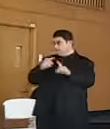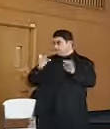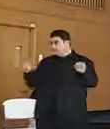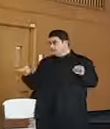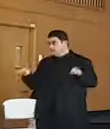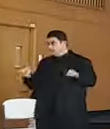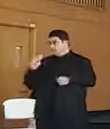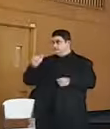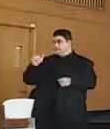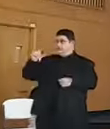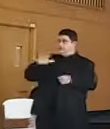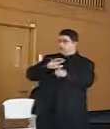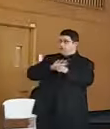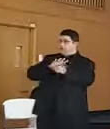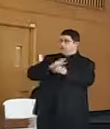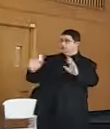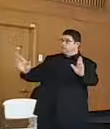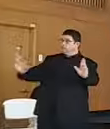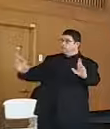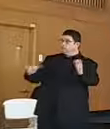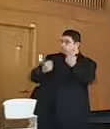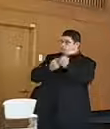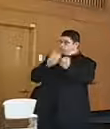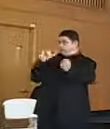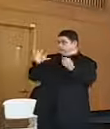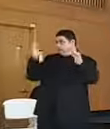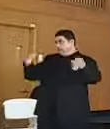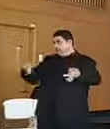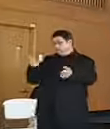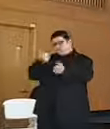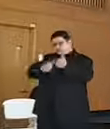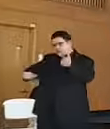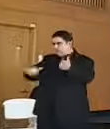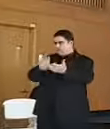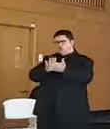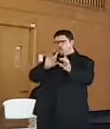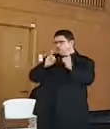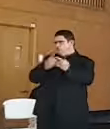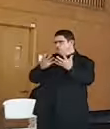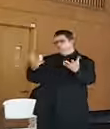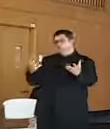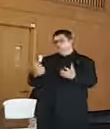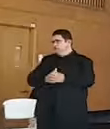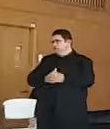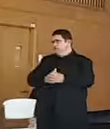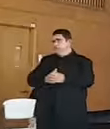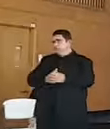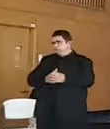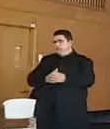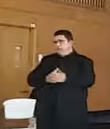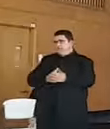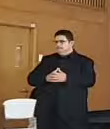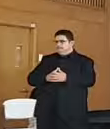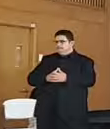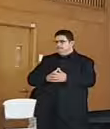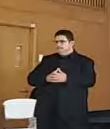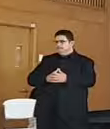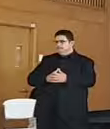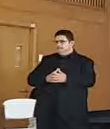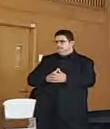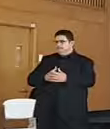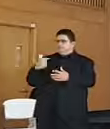is prepared to support that decision for any school district that wants to do it. We need to watch how the